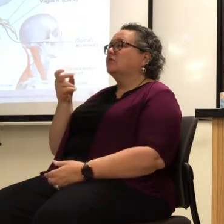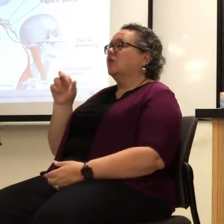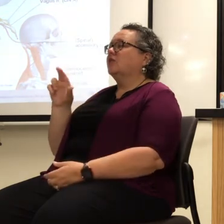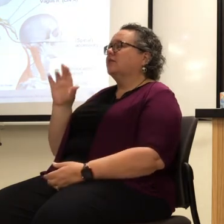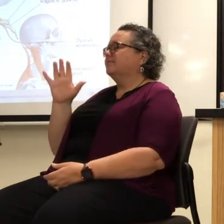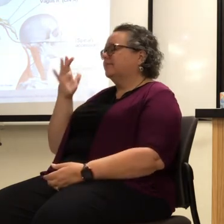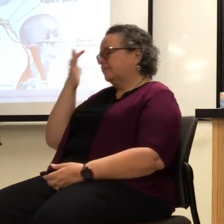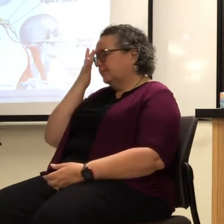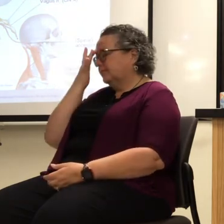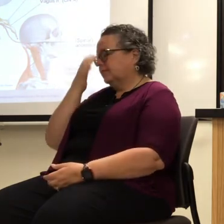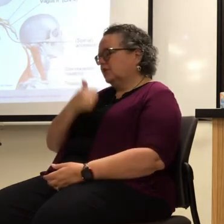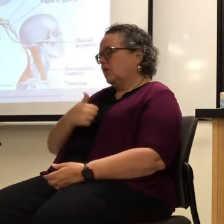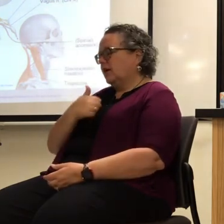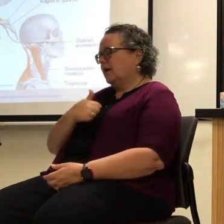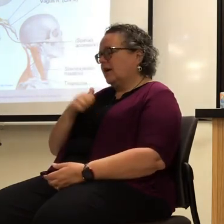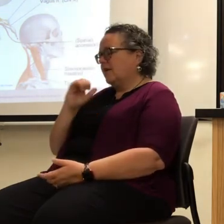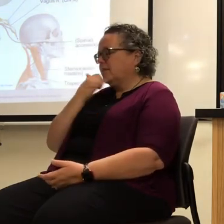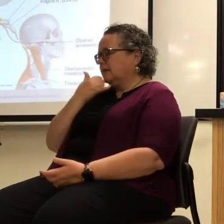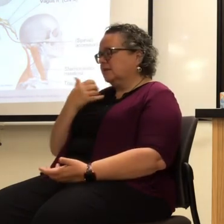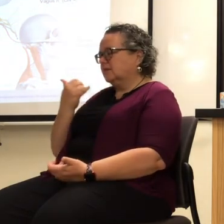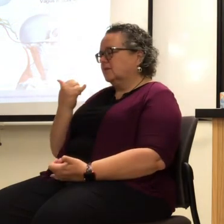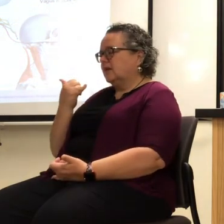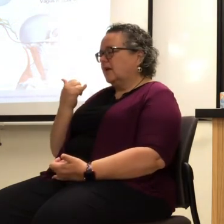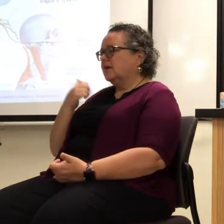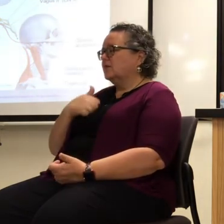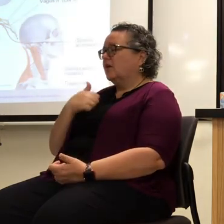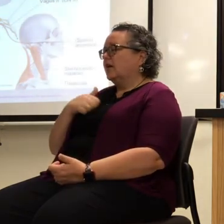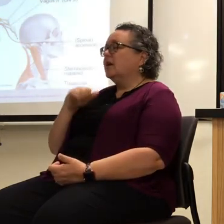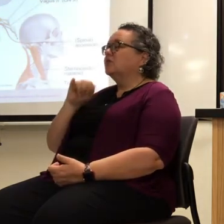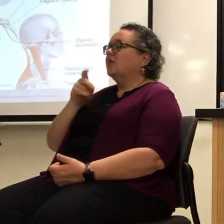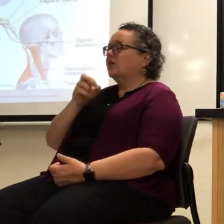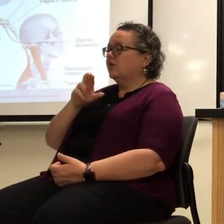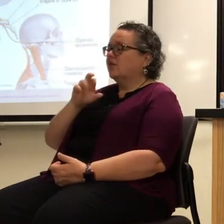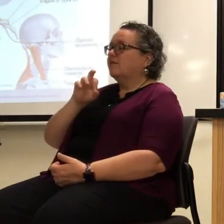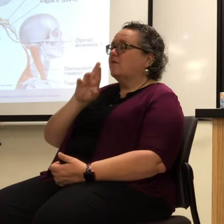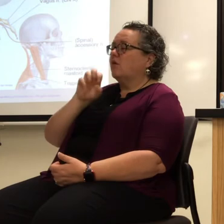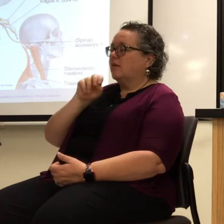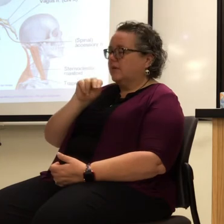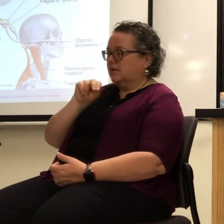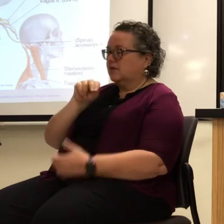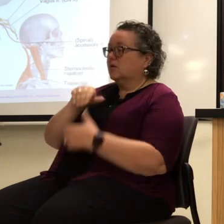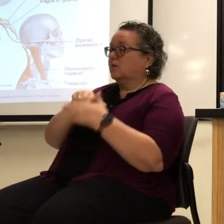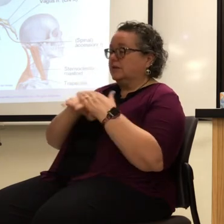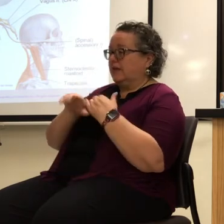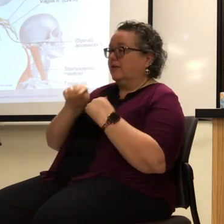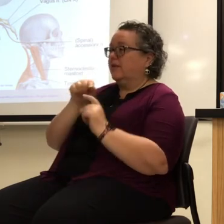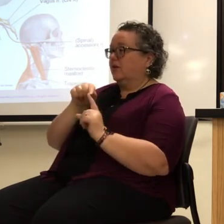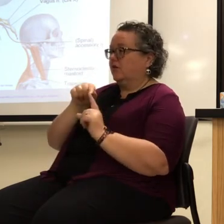Oh my gosh, I'm so messing up today. This is jugular foramen.